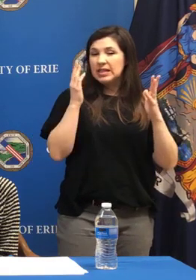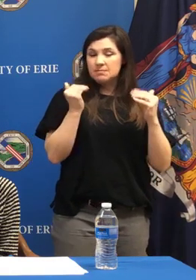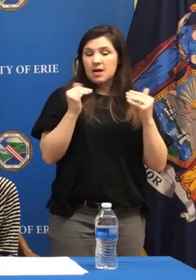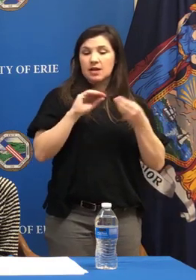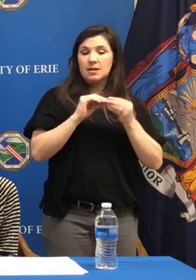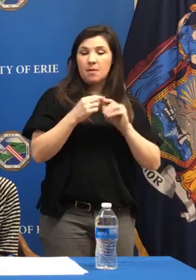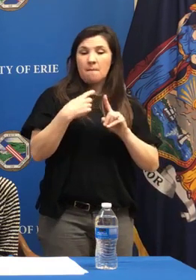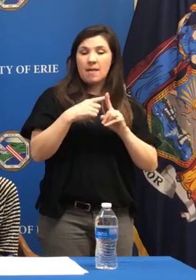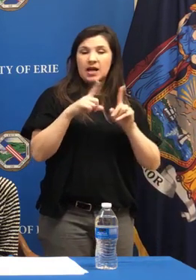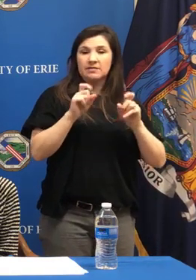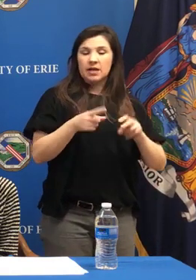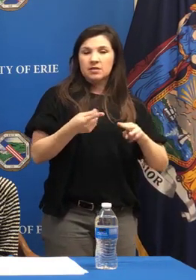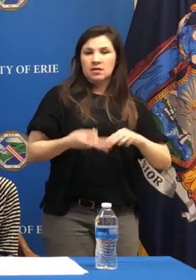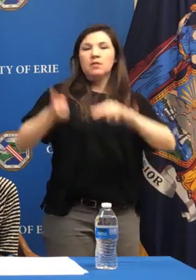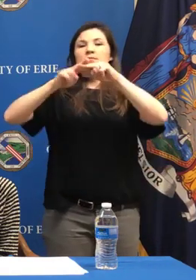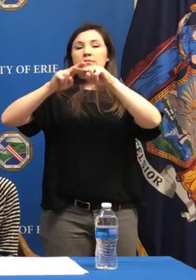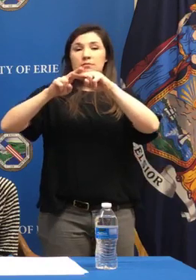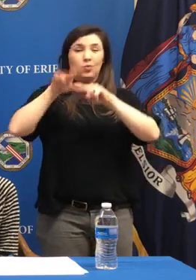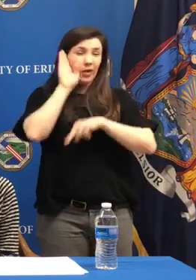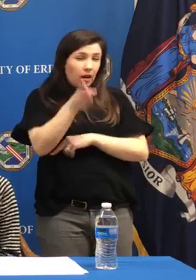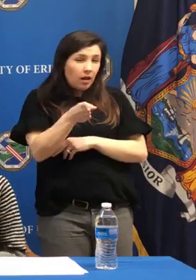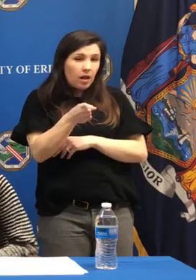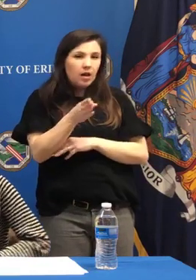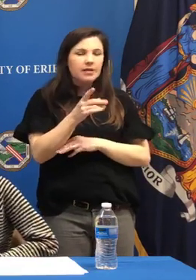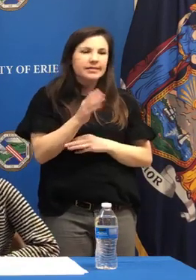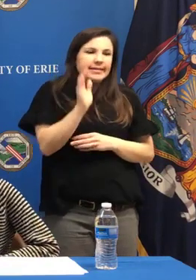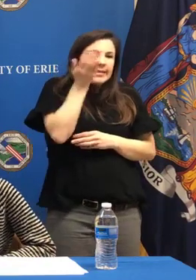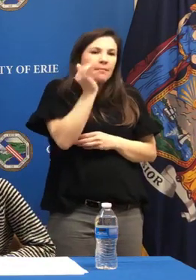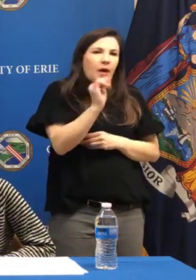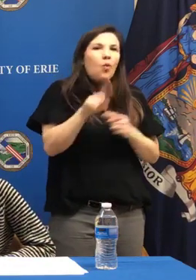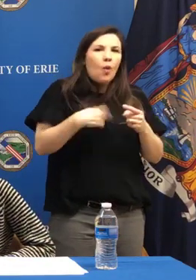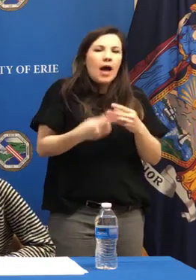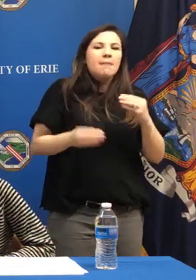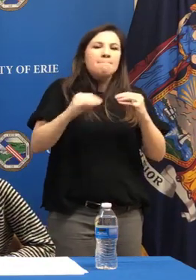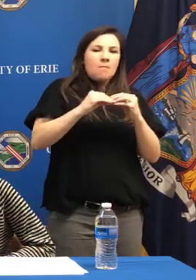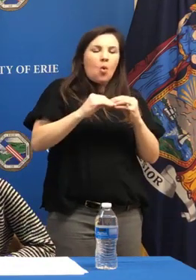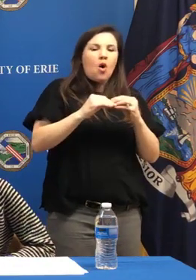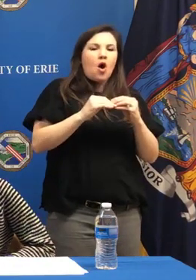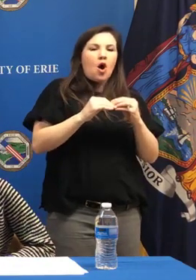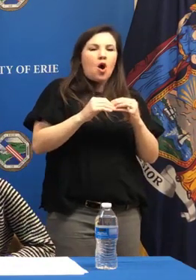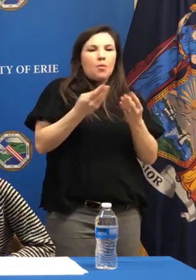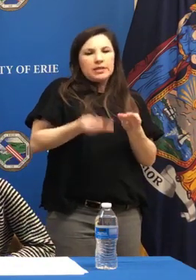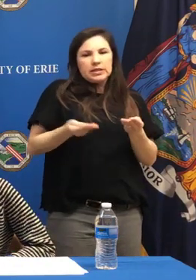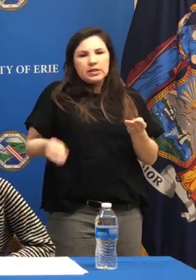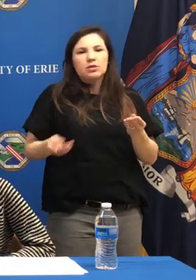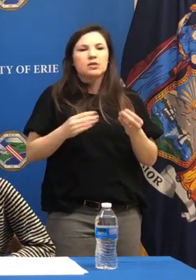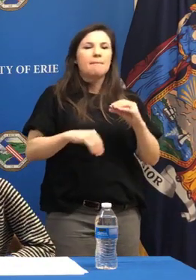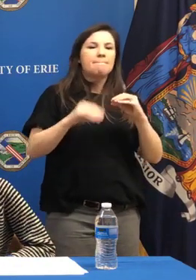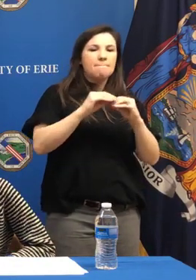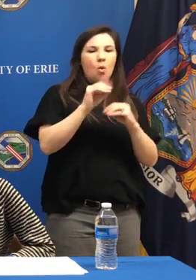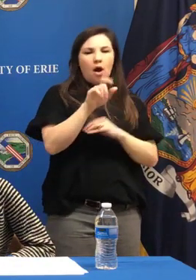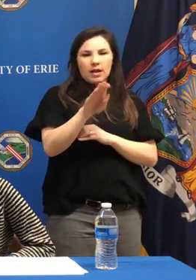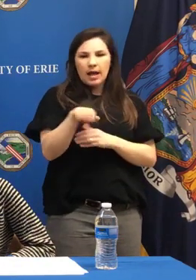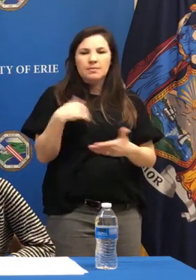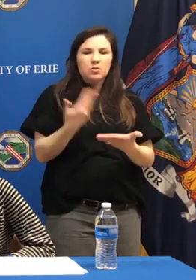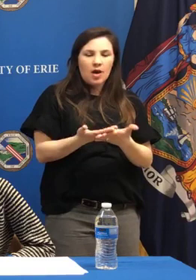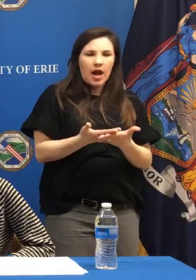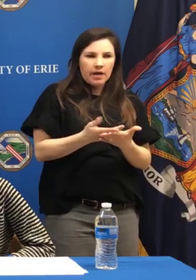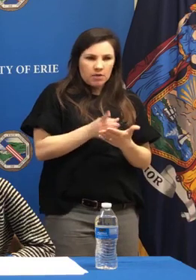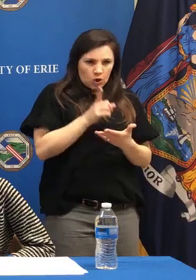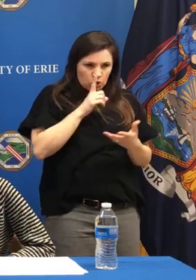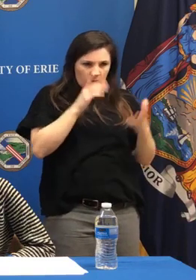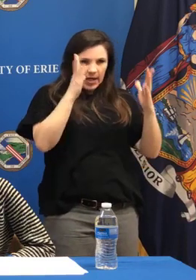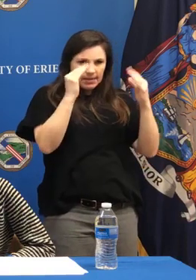tests? It seems logical that when you get more labs online, when you get more materials, that people should be